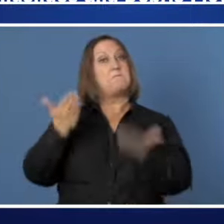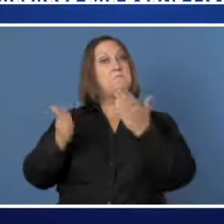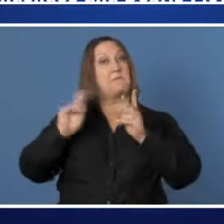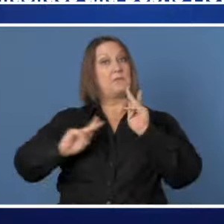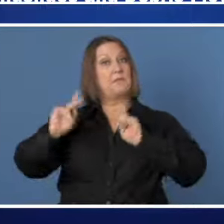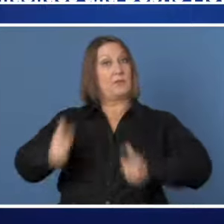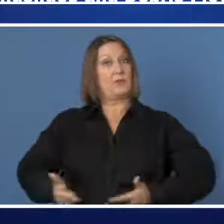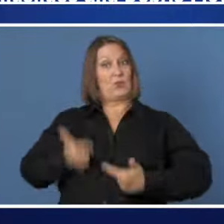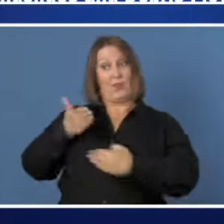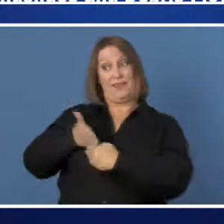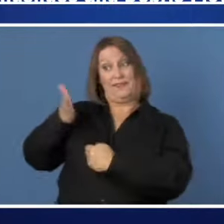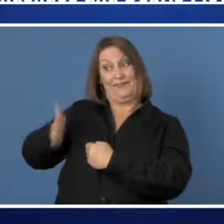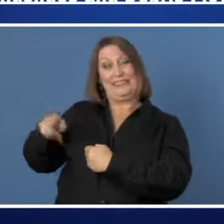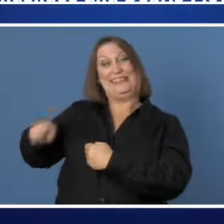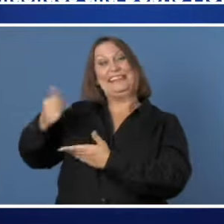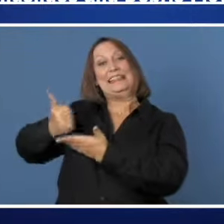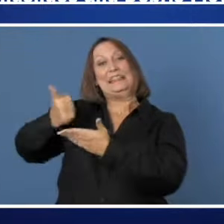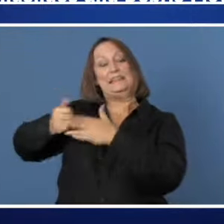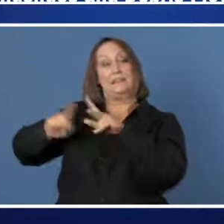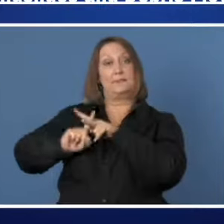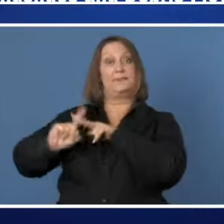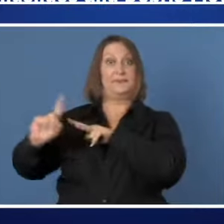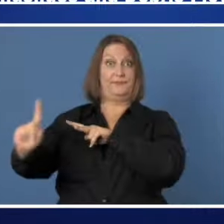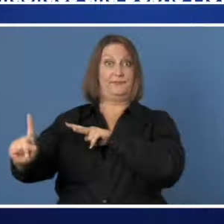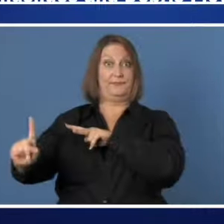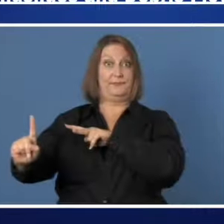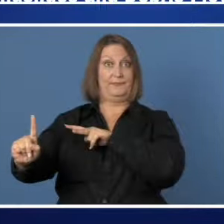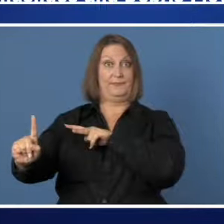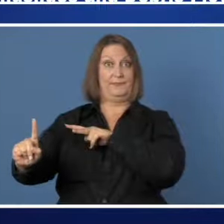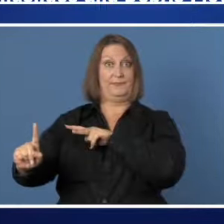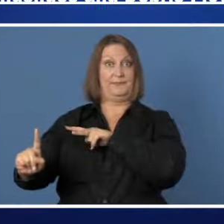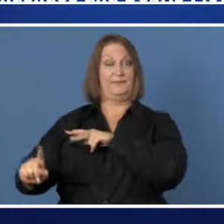Help neighbors who may need assistance to evacuate.